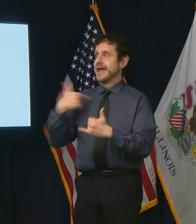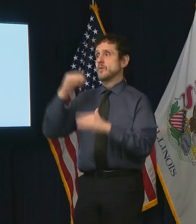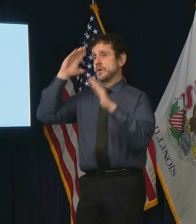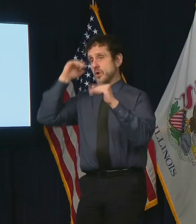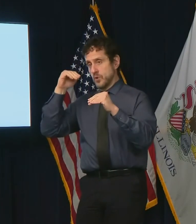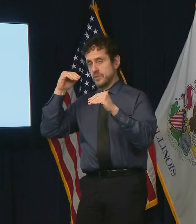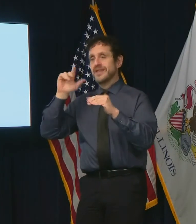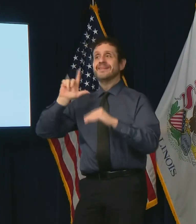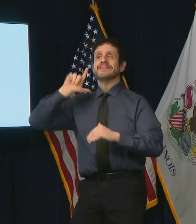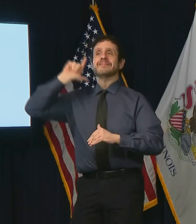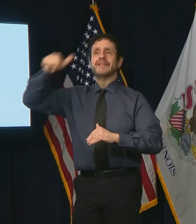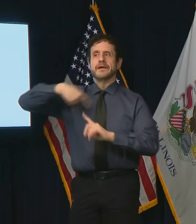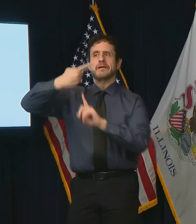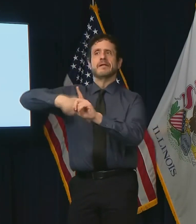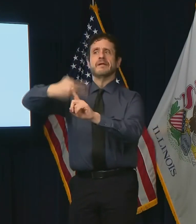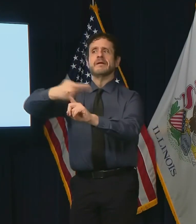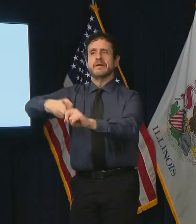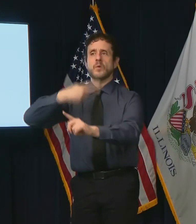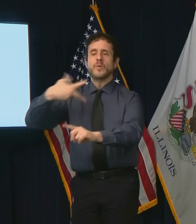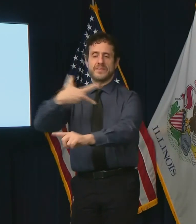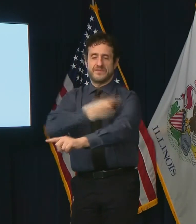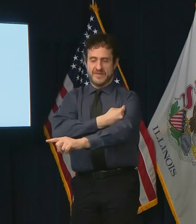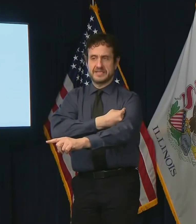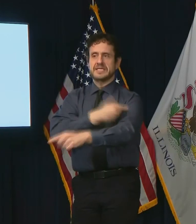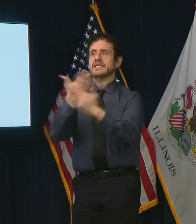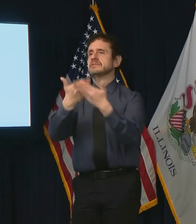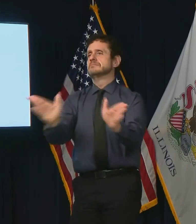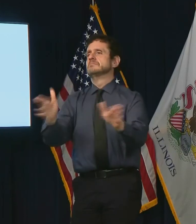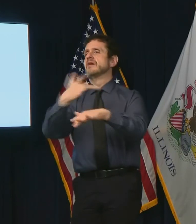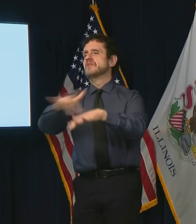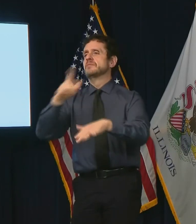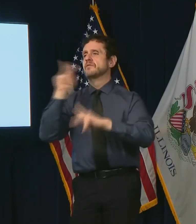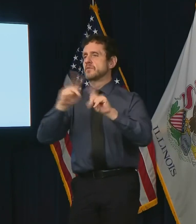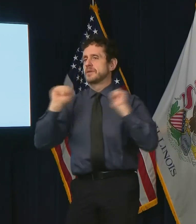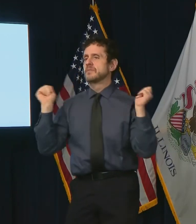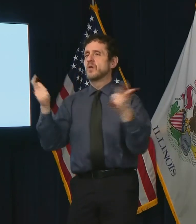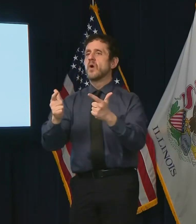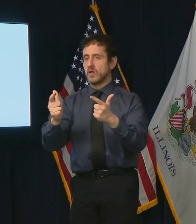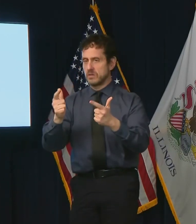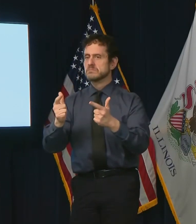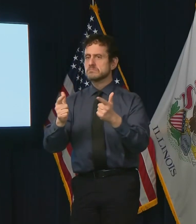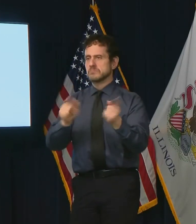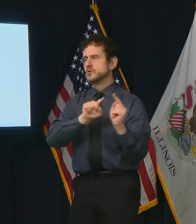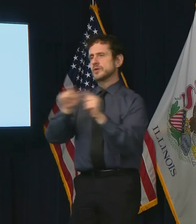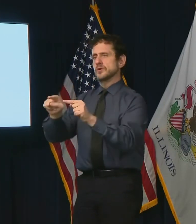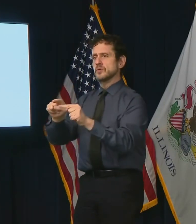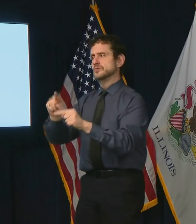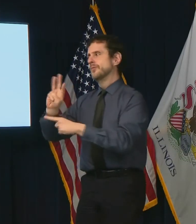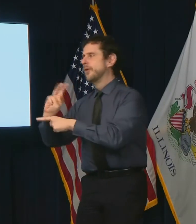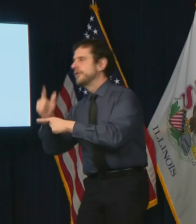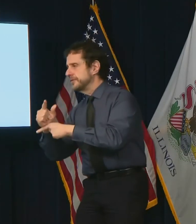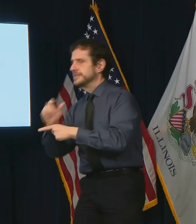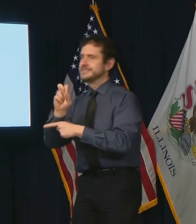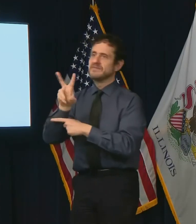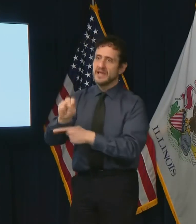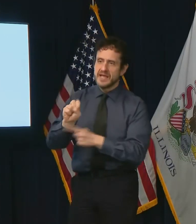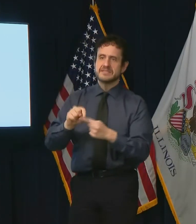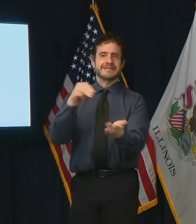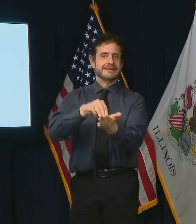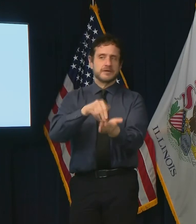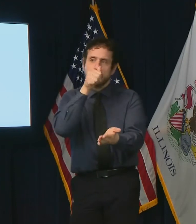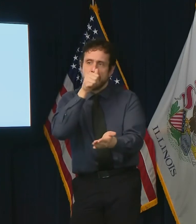general public has the vaccine available to it, that we'll be providing it to all of those locations. And the manufacturing